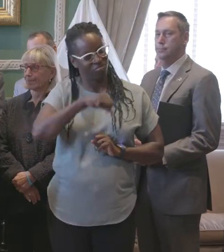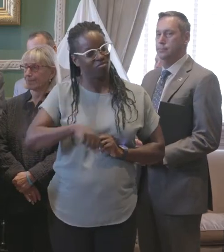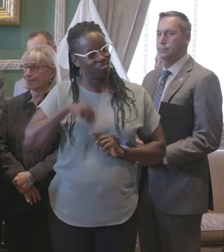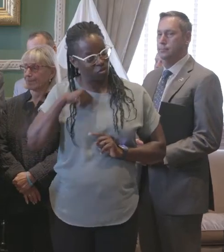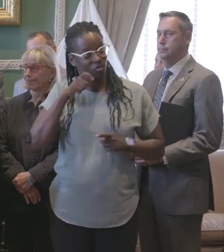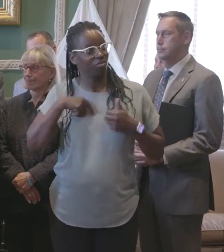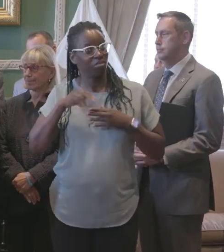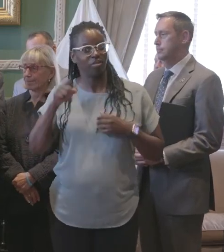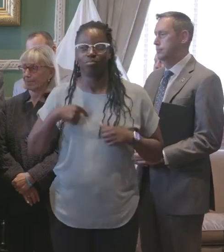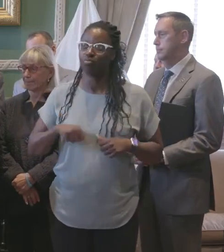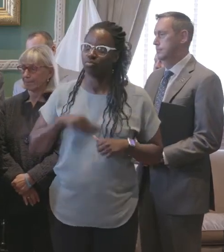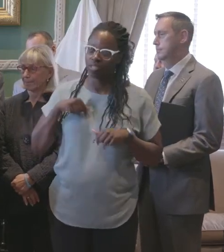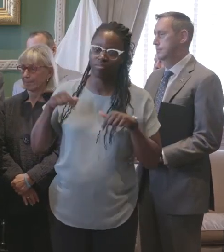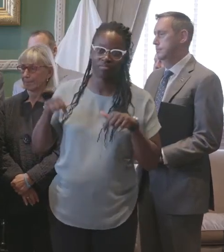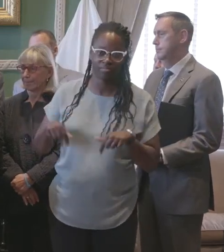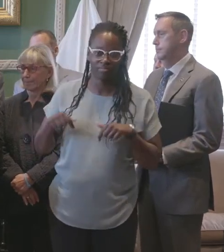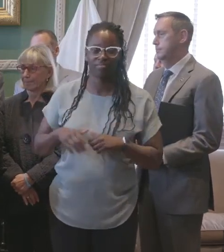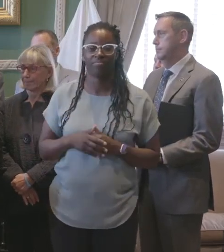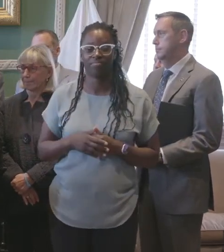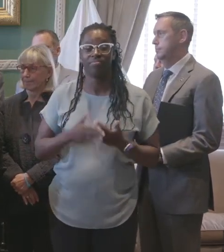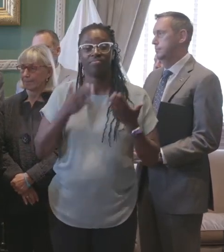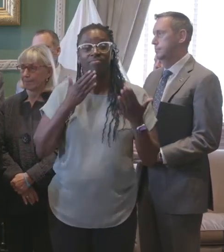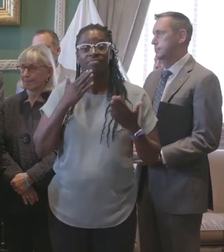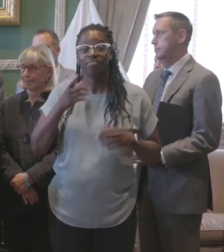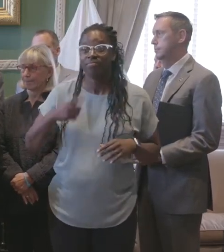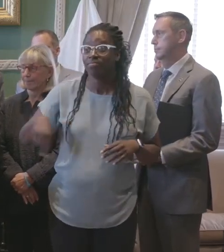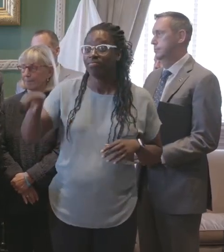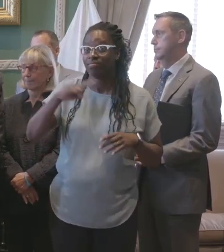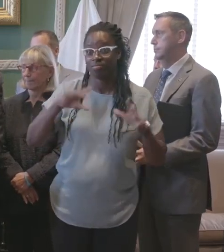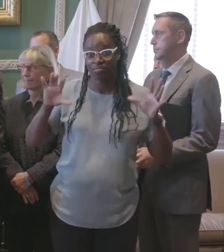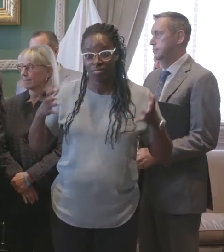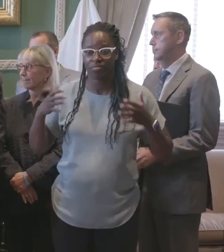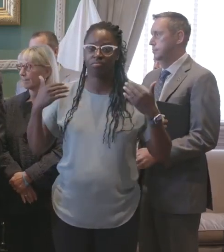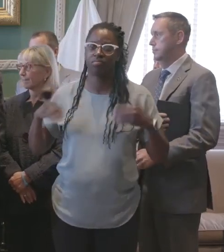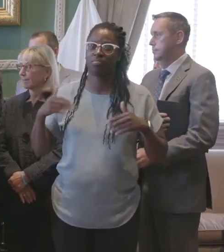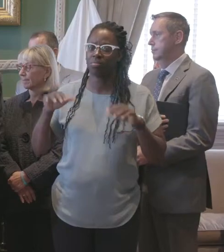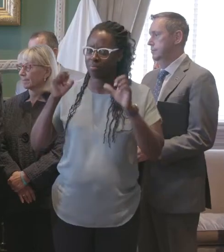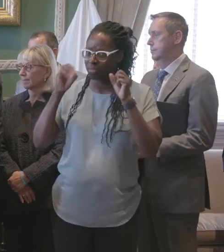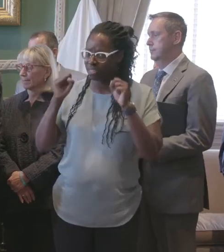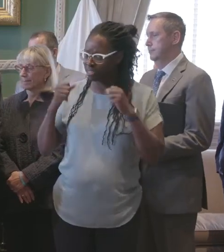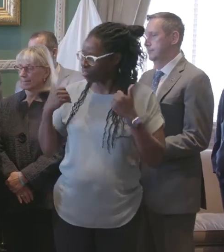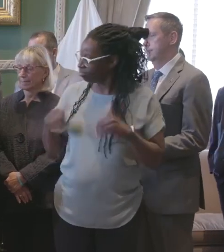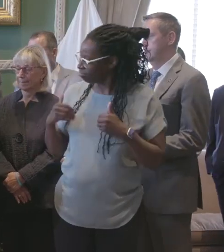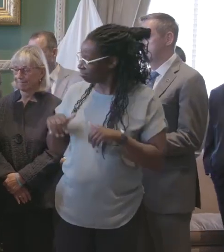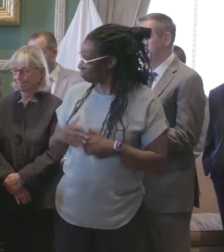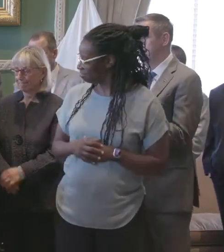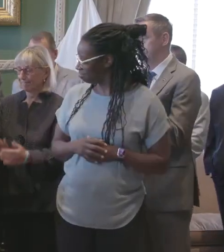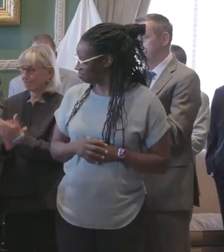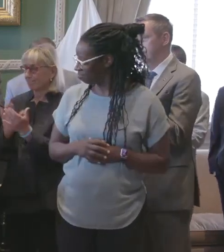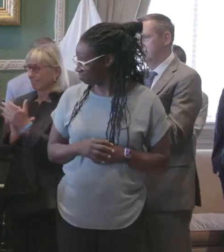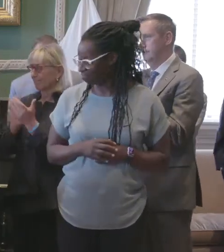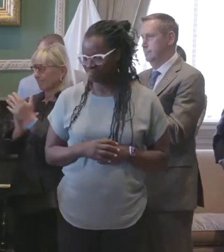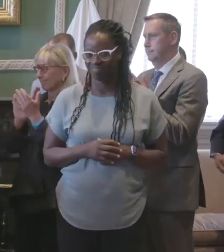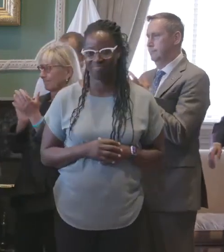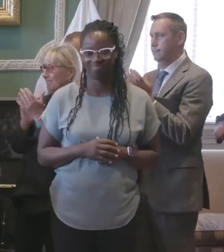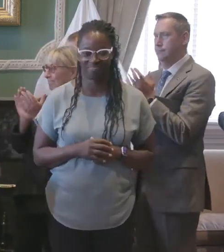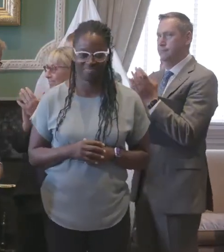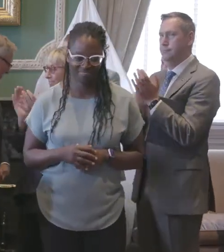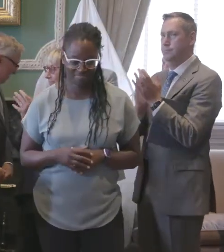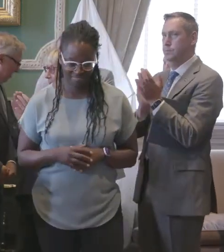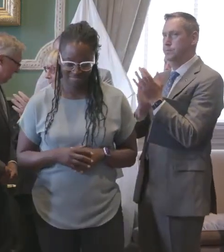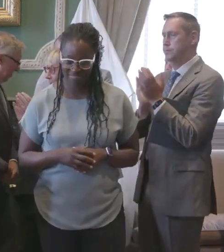being such great and amazing partners. And with that, I get to turn it back over to the Governor. Thank you. Thank